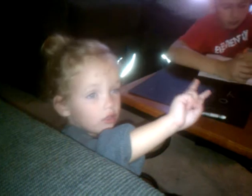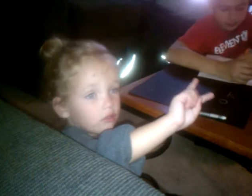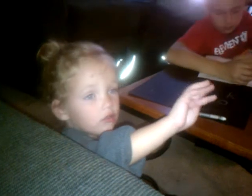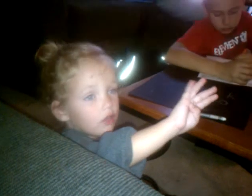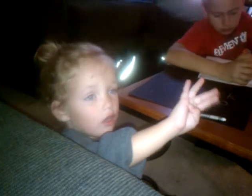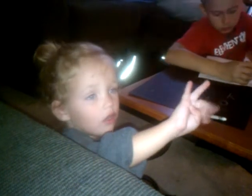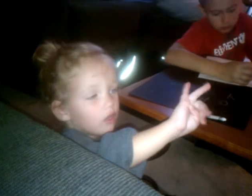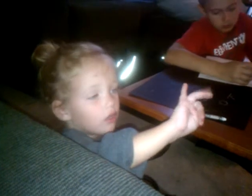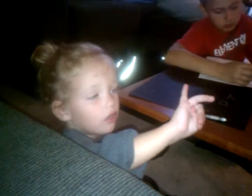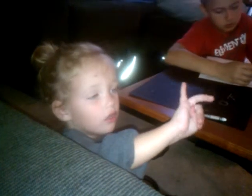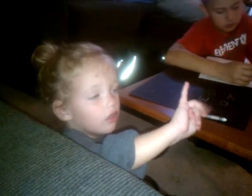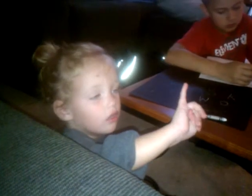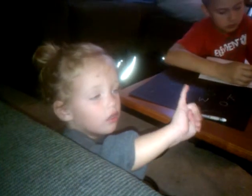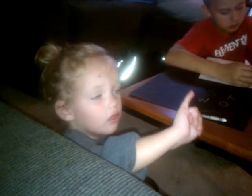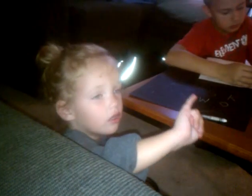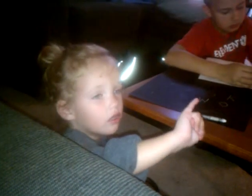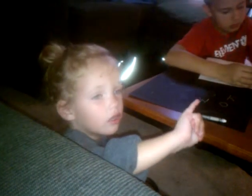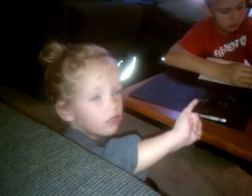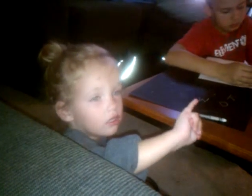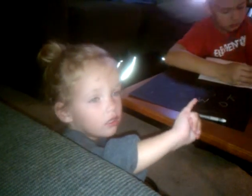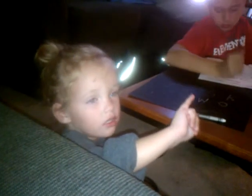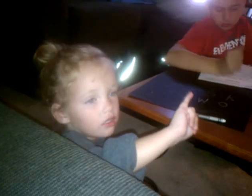I, very good, J,